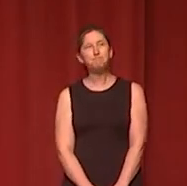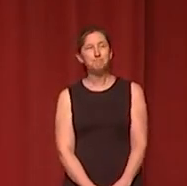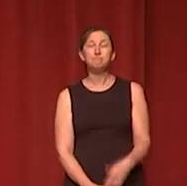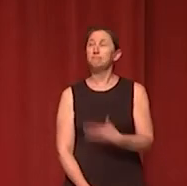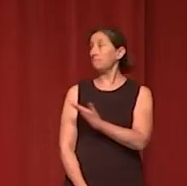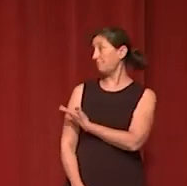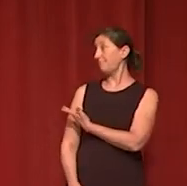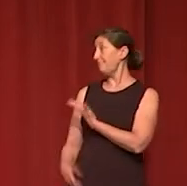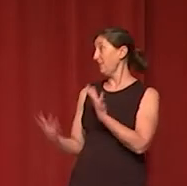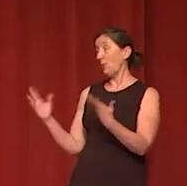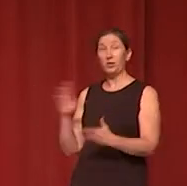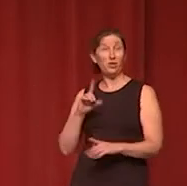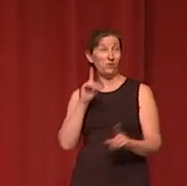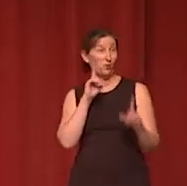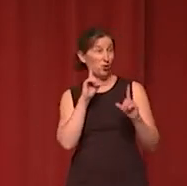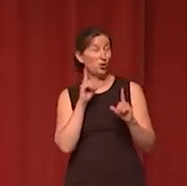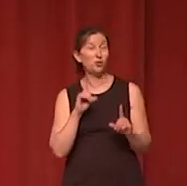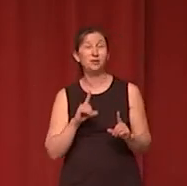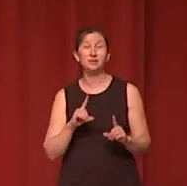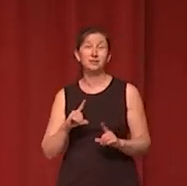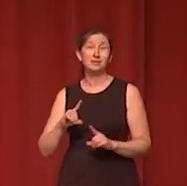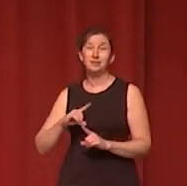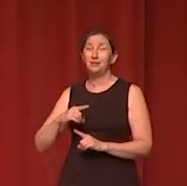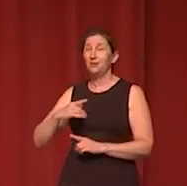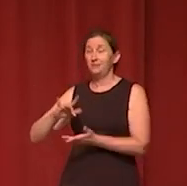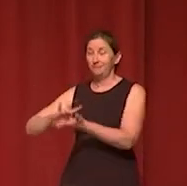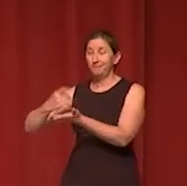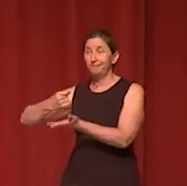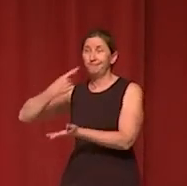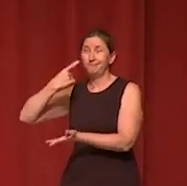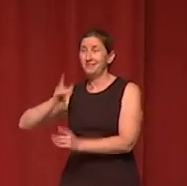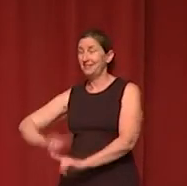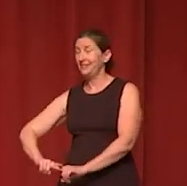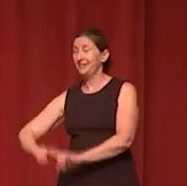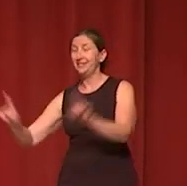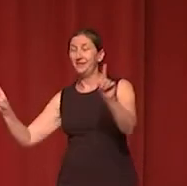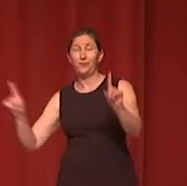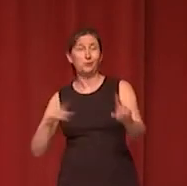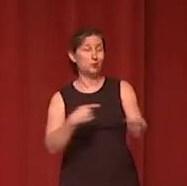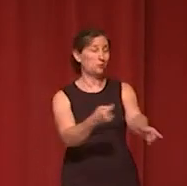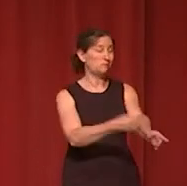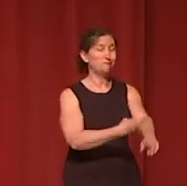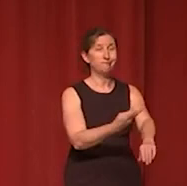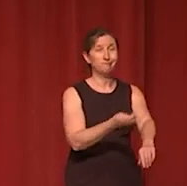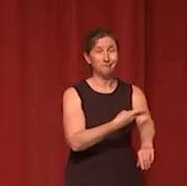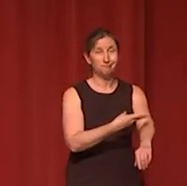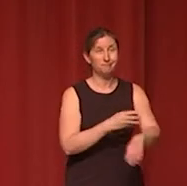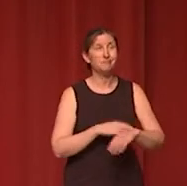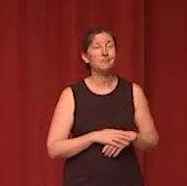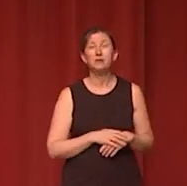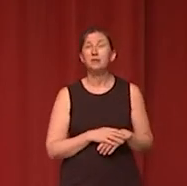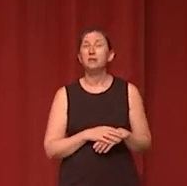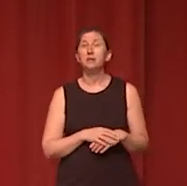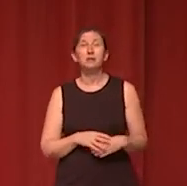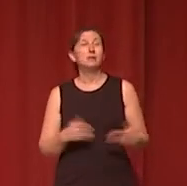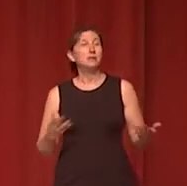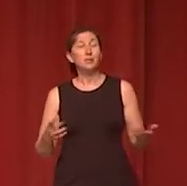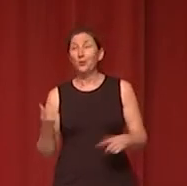this is a different therapy than the oral therapies that have been in the marketplace for Alzheimer's patients. So it's infused